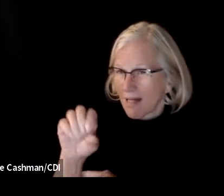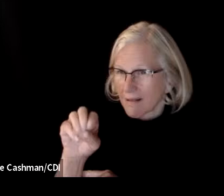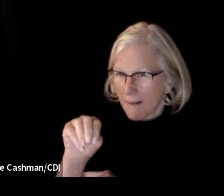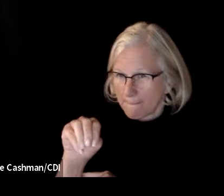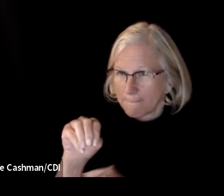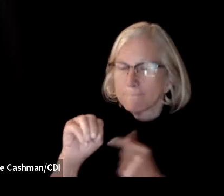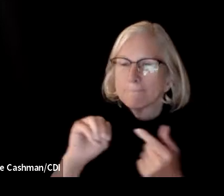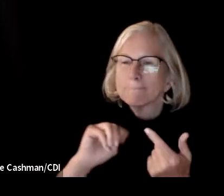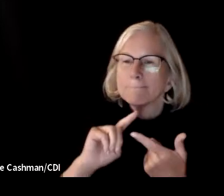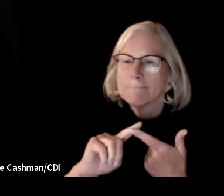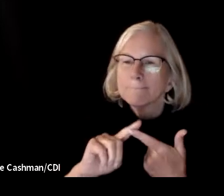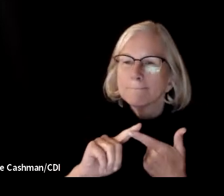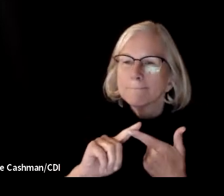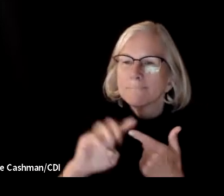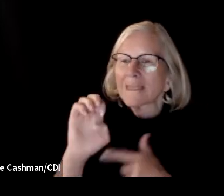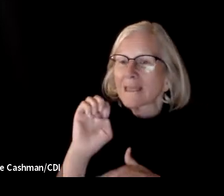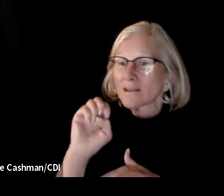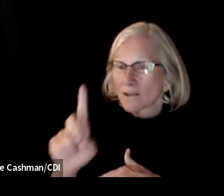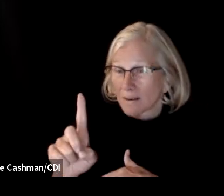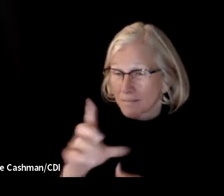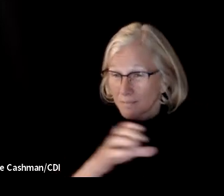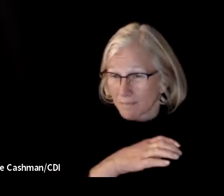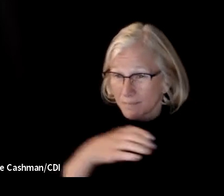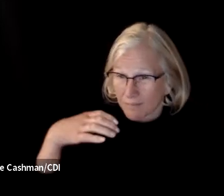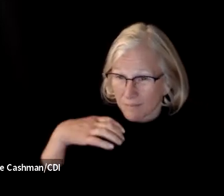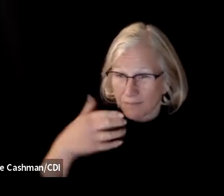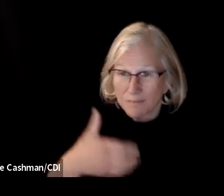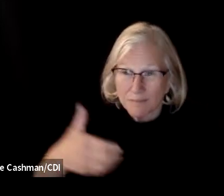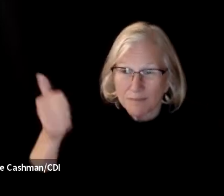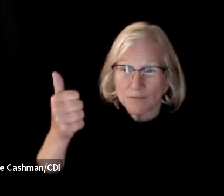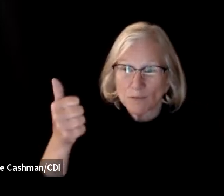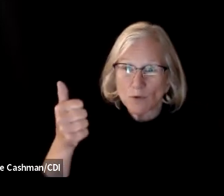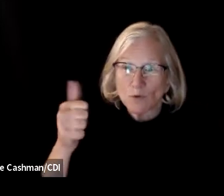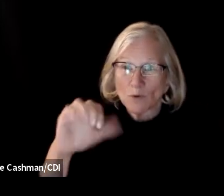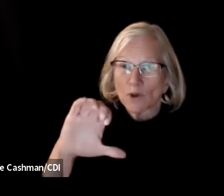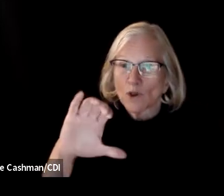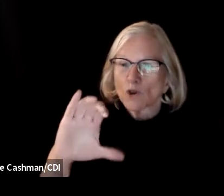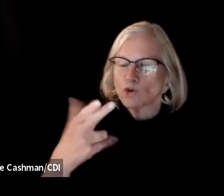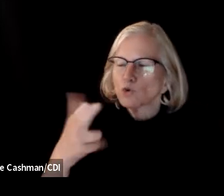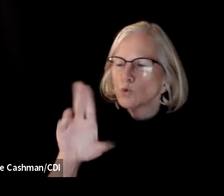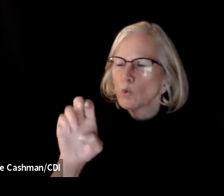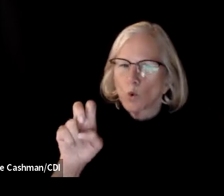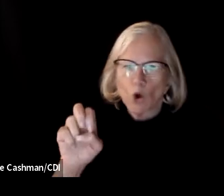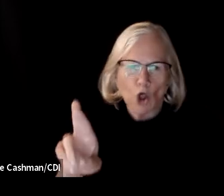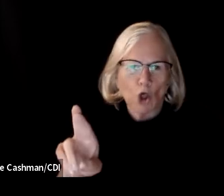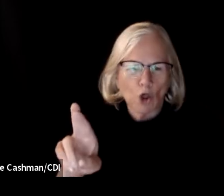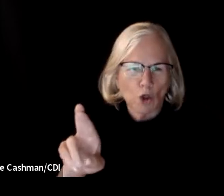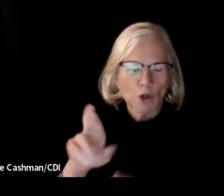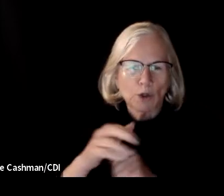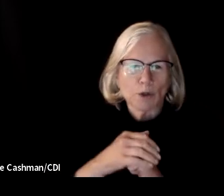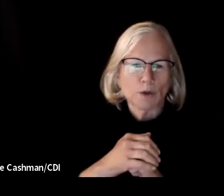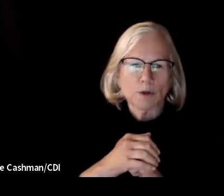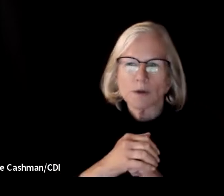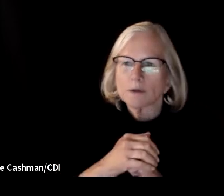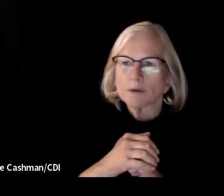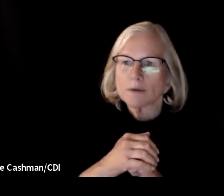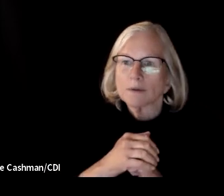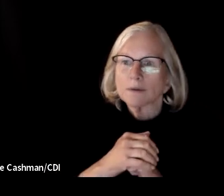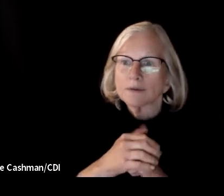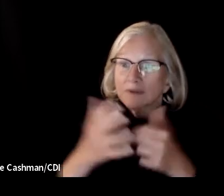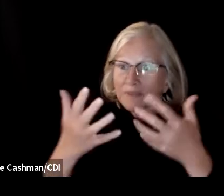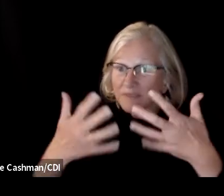Chris Ersman on the line with us today. After those opening comments, we'll take questions from reporters on the line. With that, we'll now turn it over to Commissioner